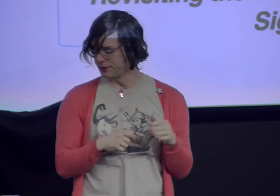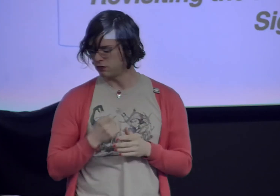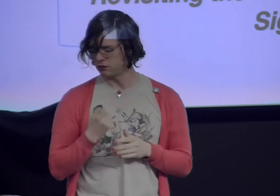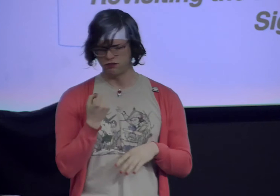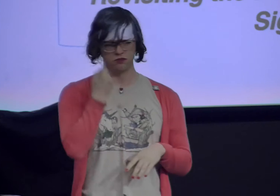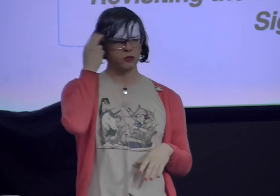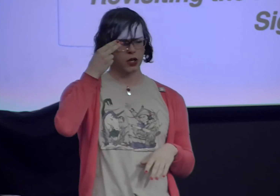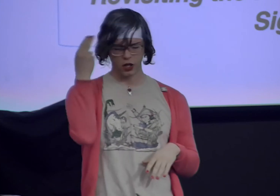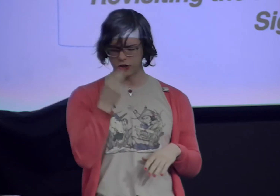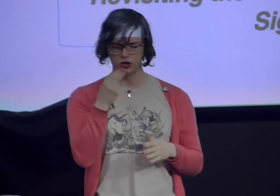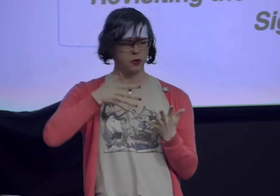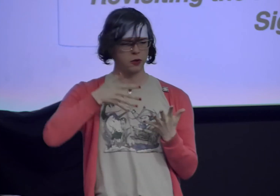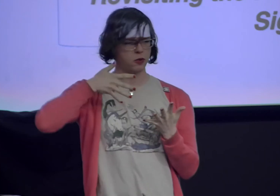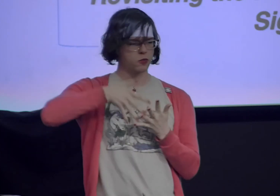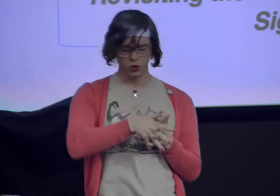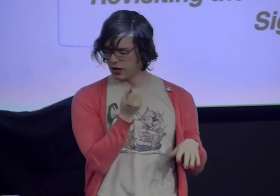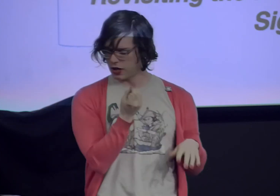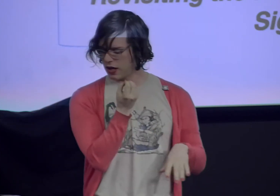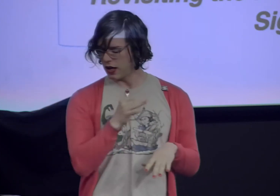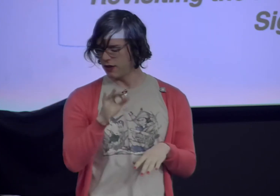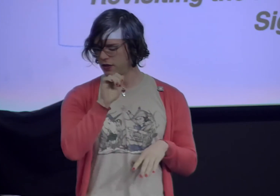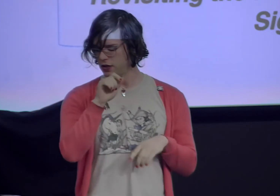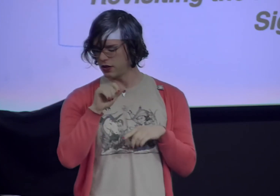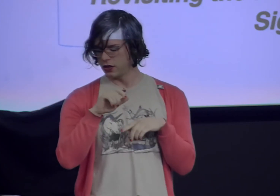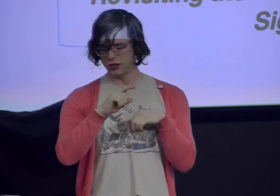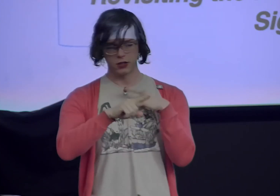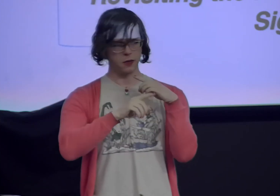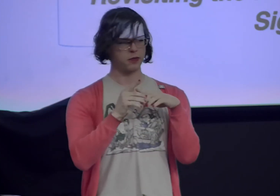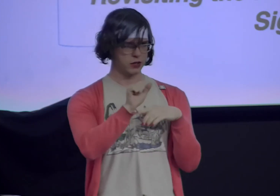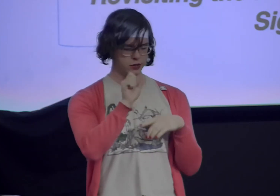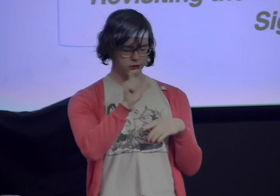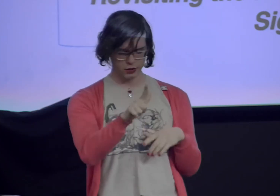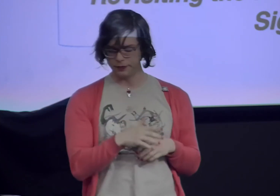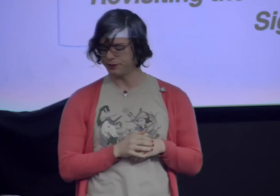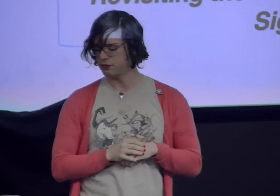Archaeology, Understanding Historical Roots of American Sign Language.